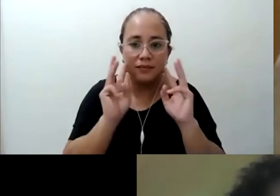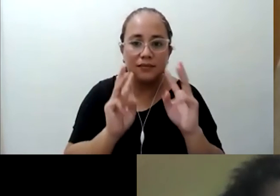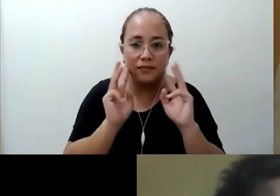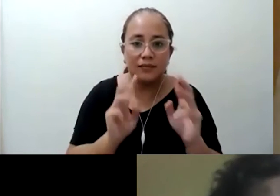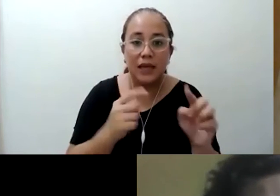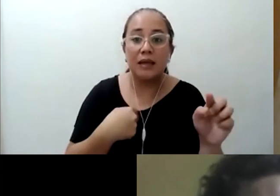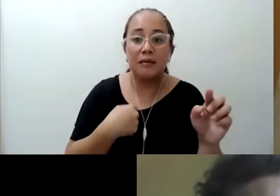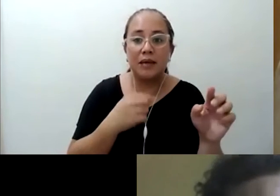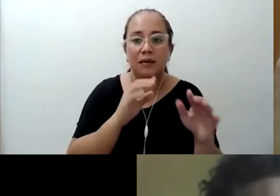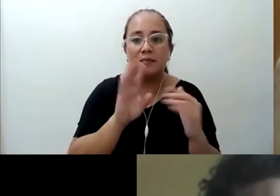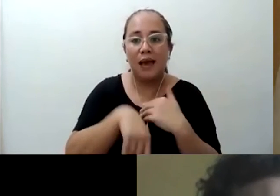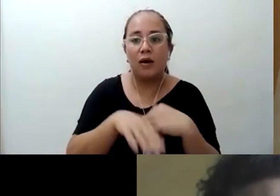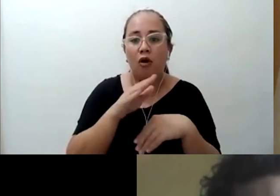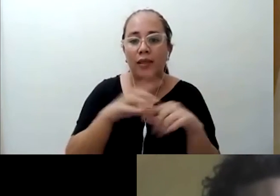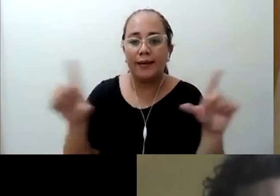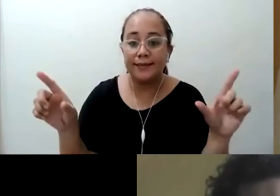online.